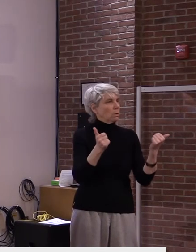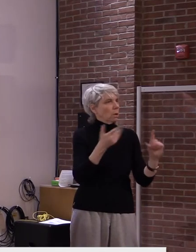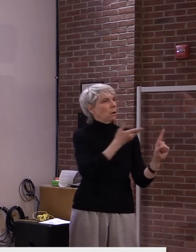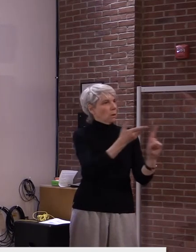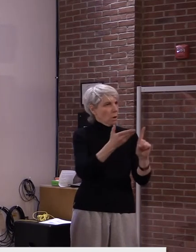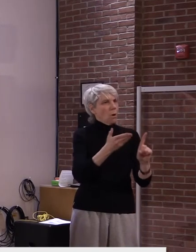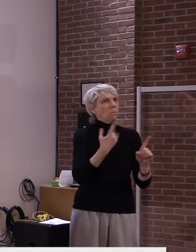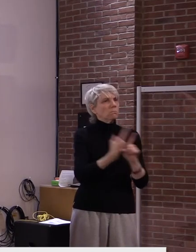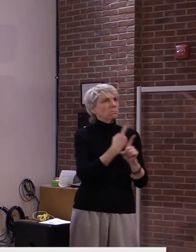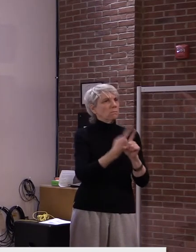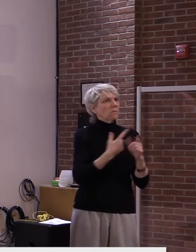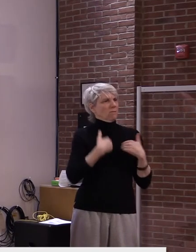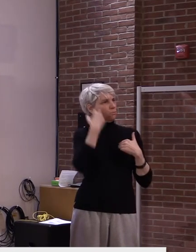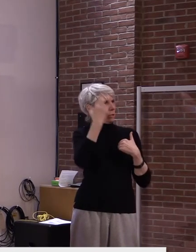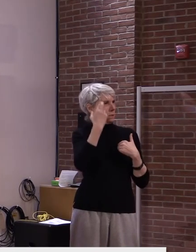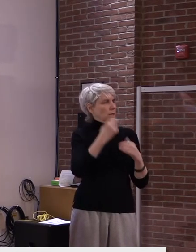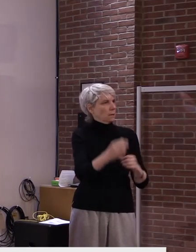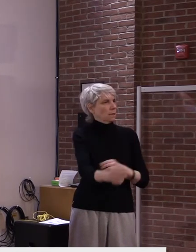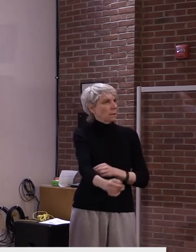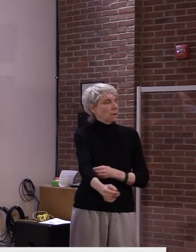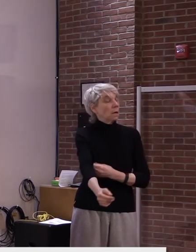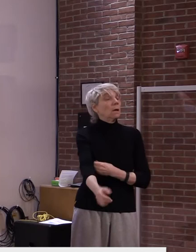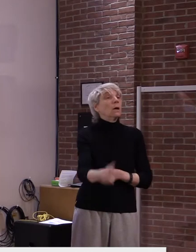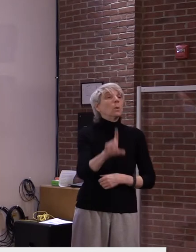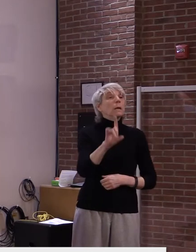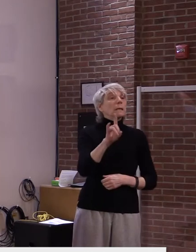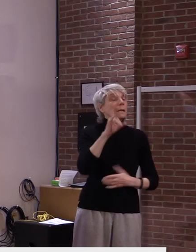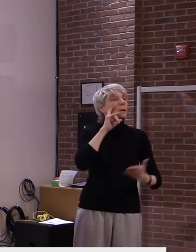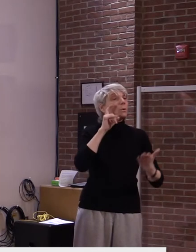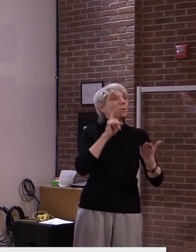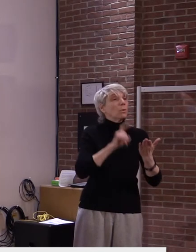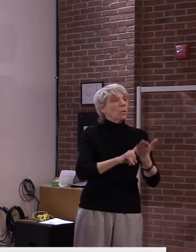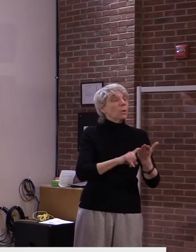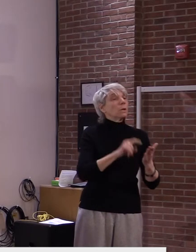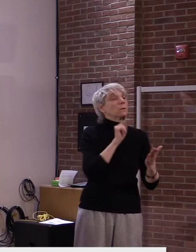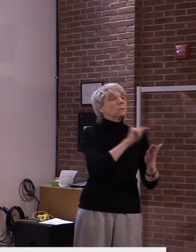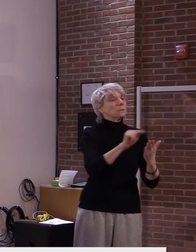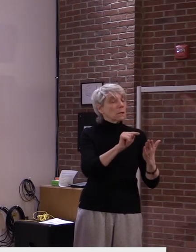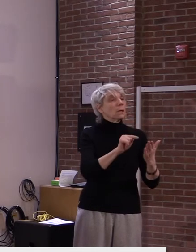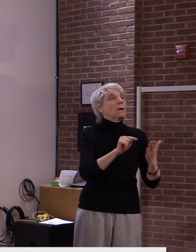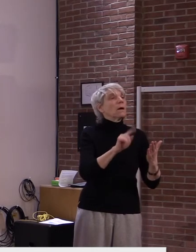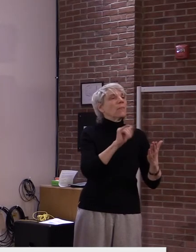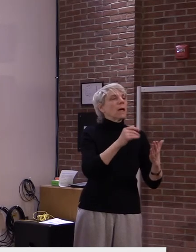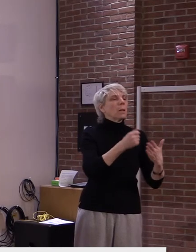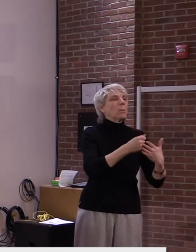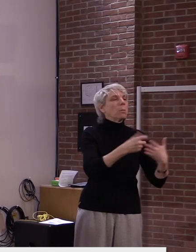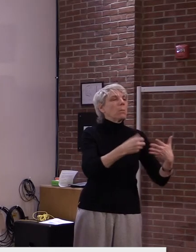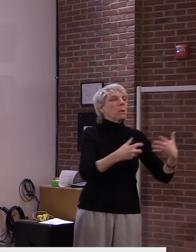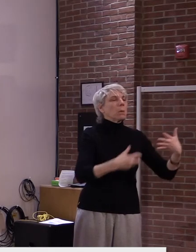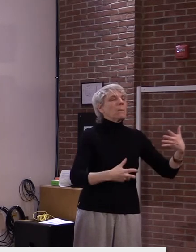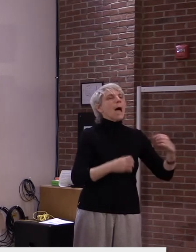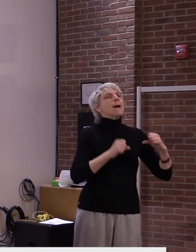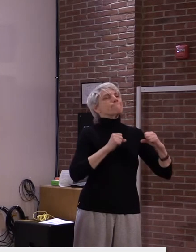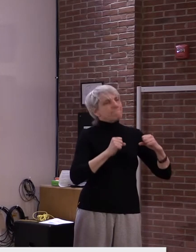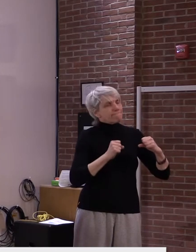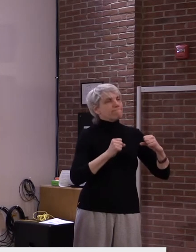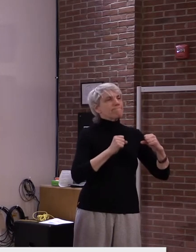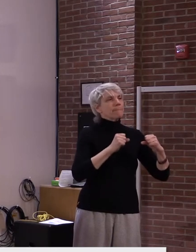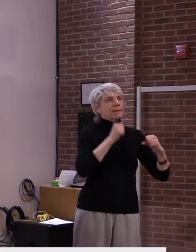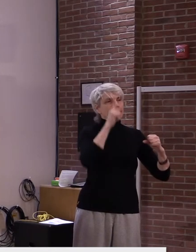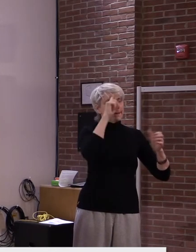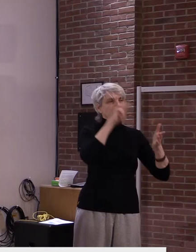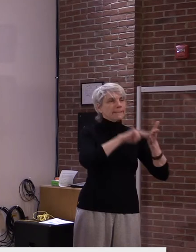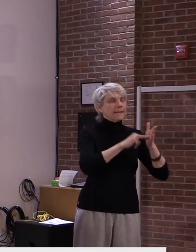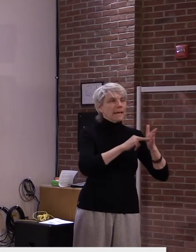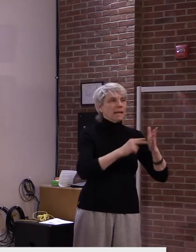we found where some in that definition got expanded inadvertently. But